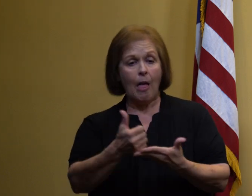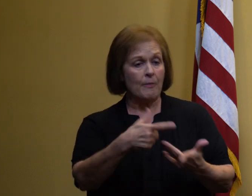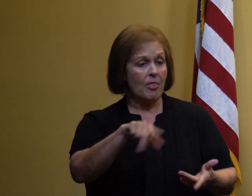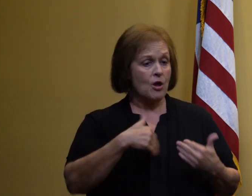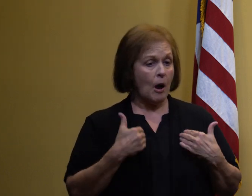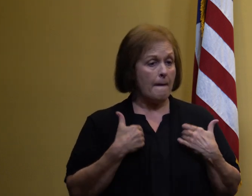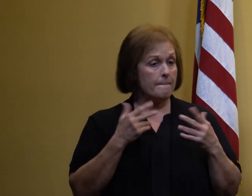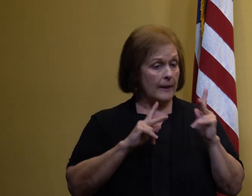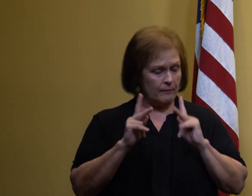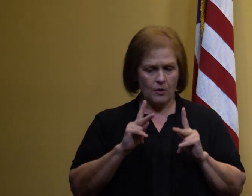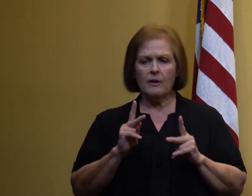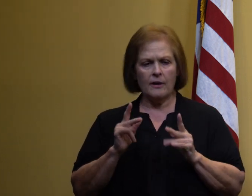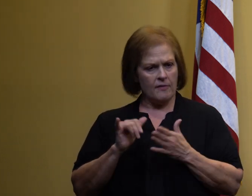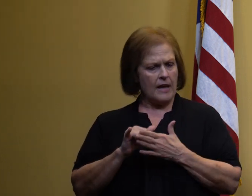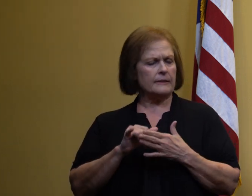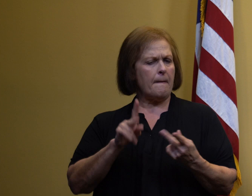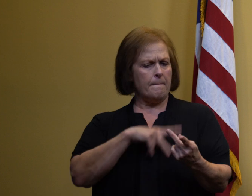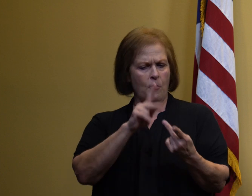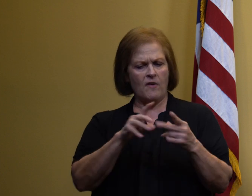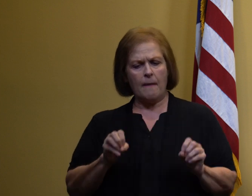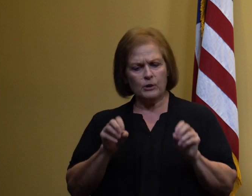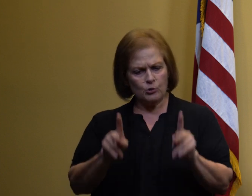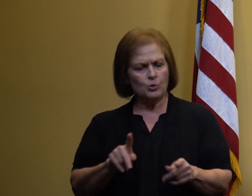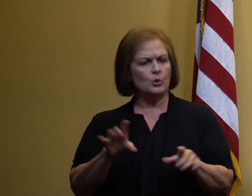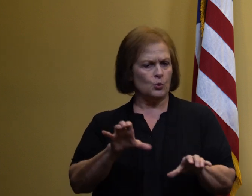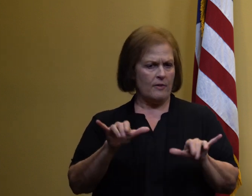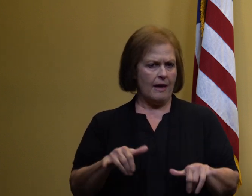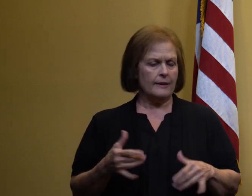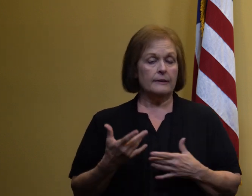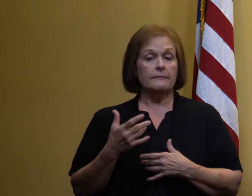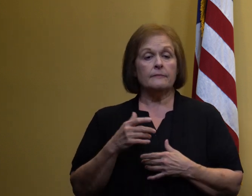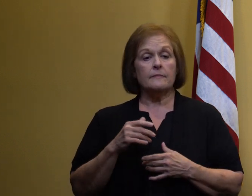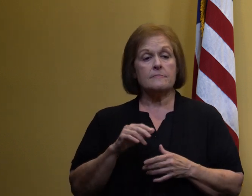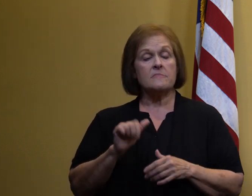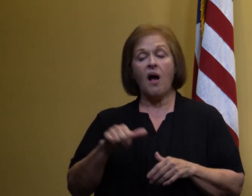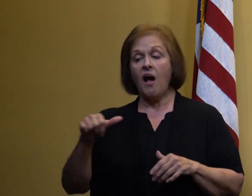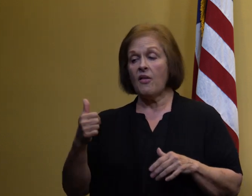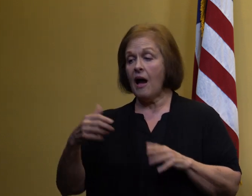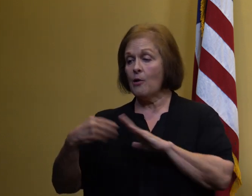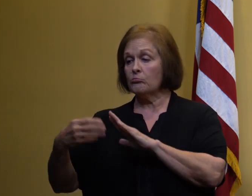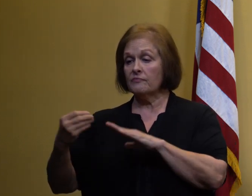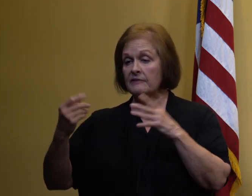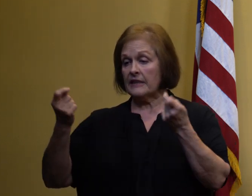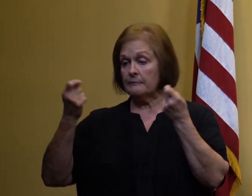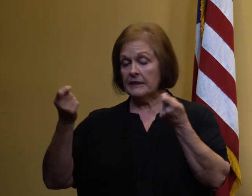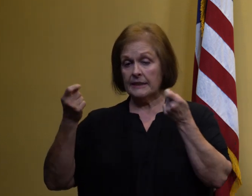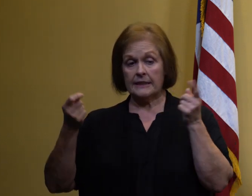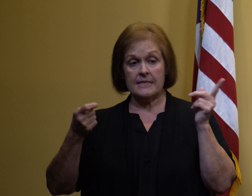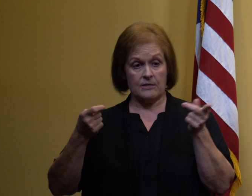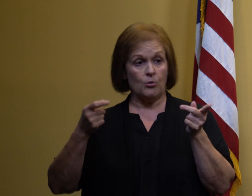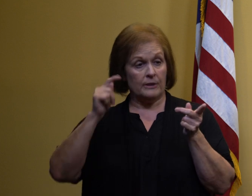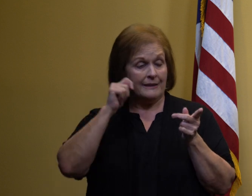is a one-stop shop. This is the perfect opportunity to do so. But like other outdoor festivals, the teens